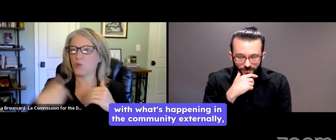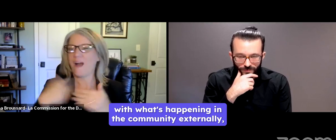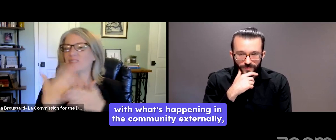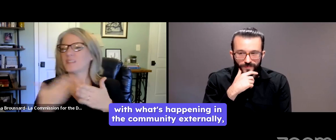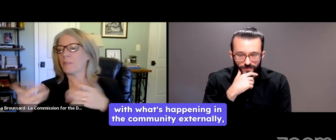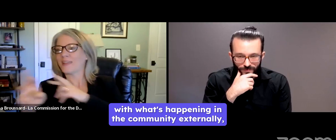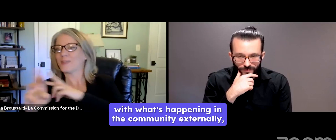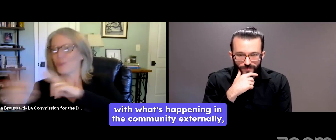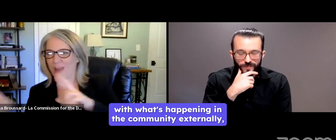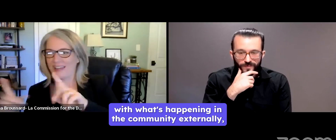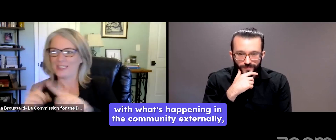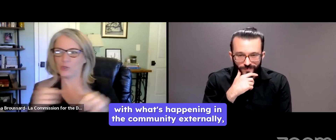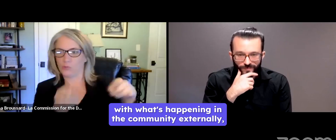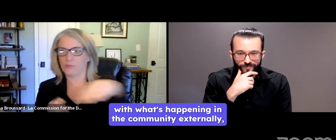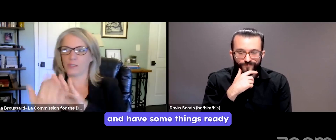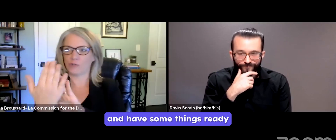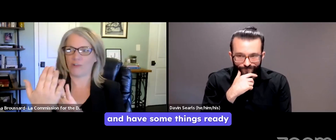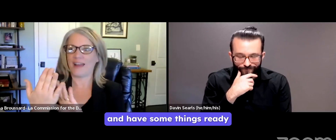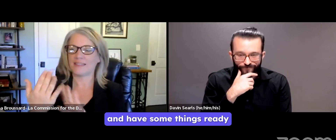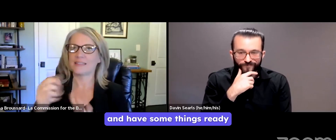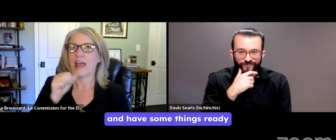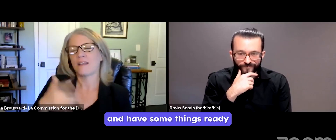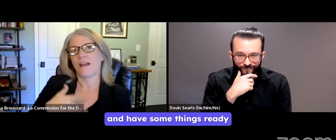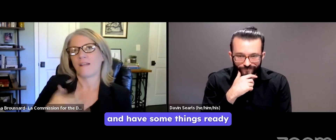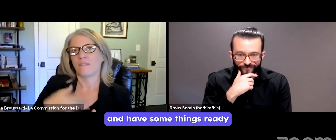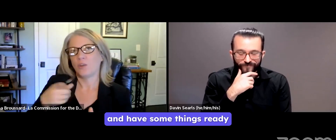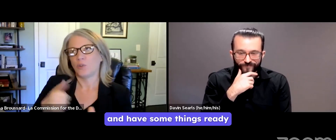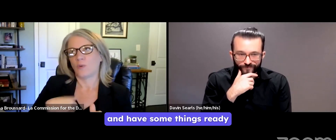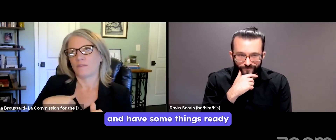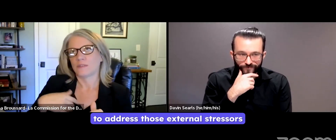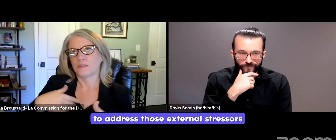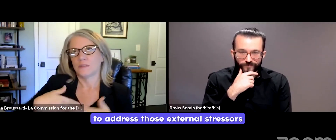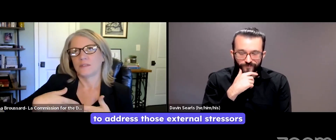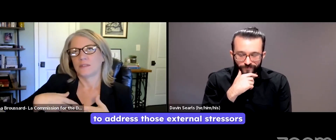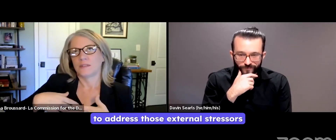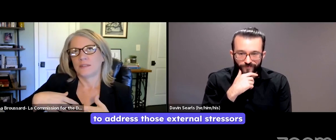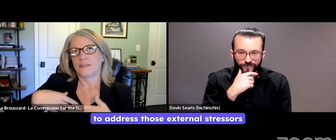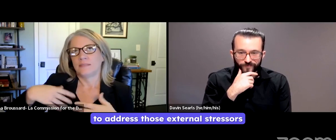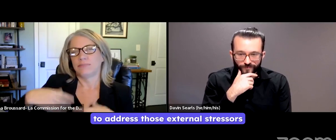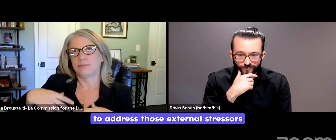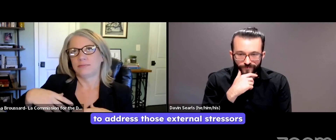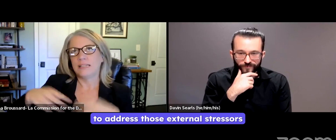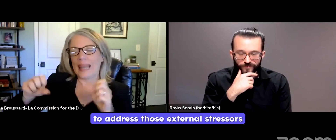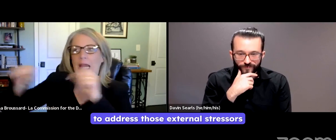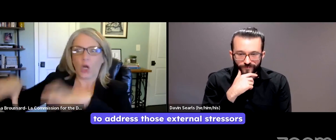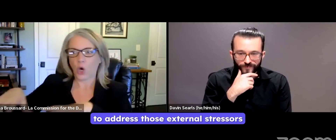what's happening in the community externally, and have some things ready to address those external